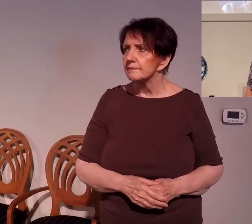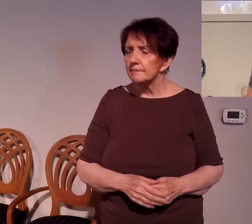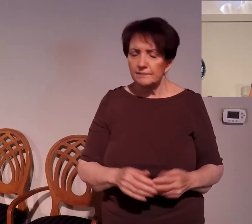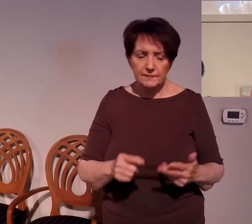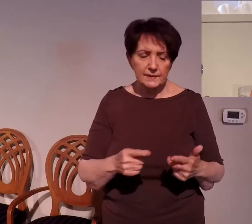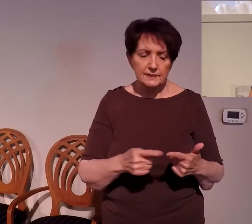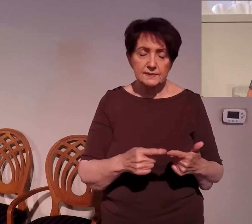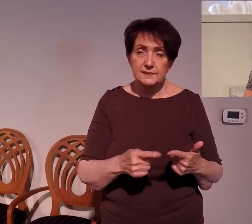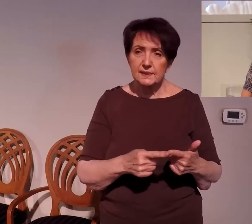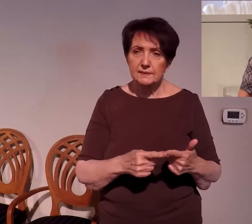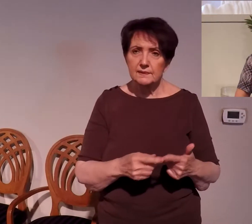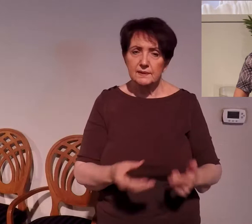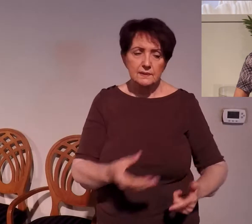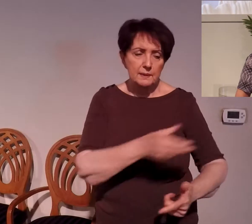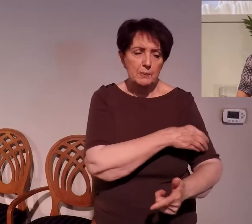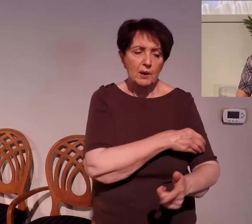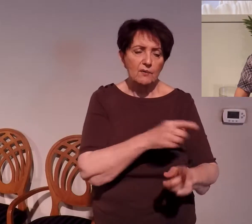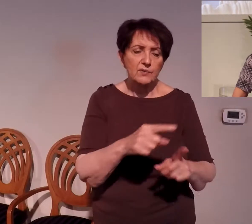it focuses